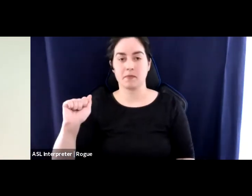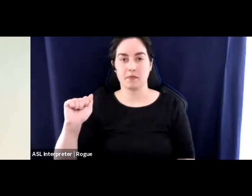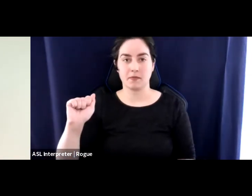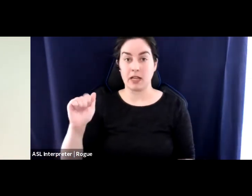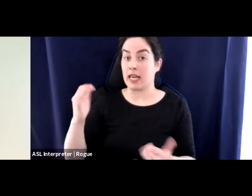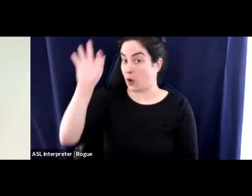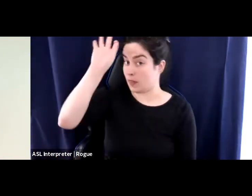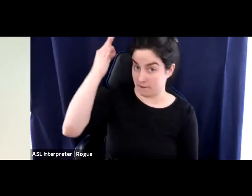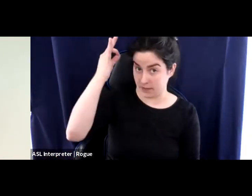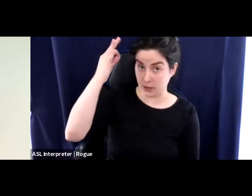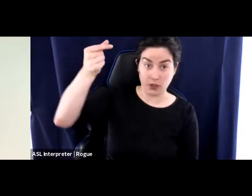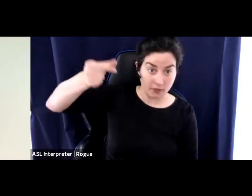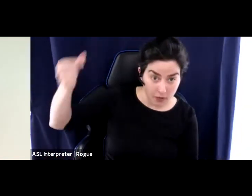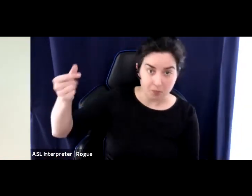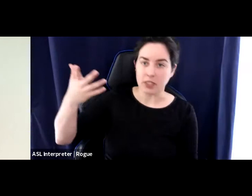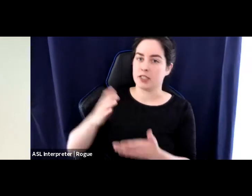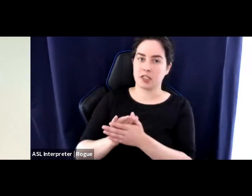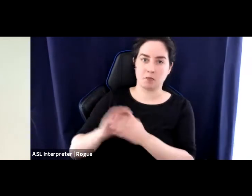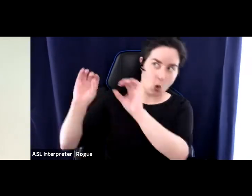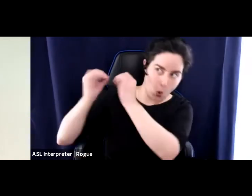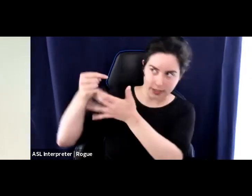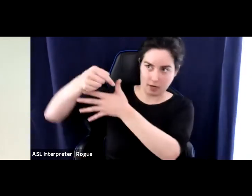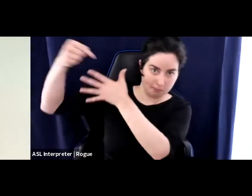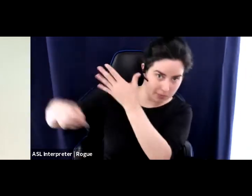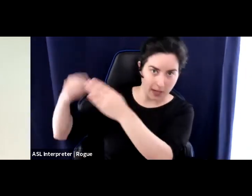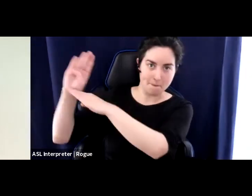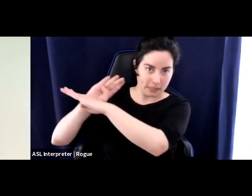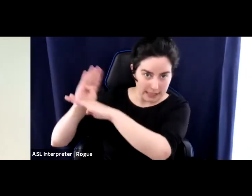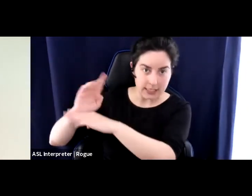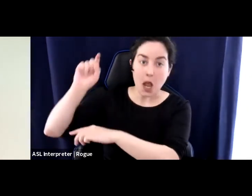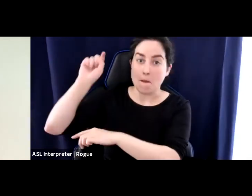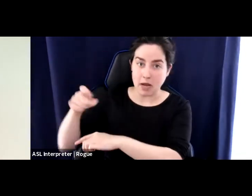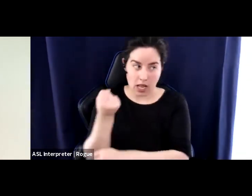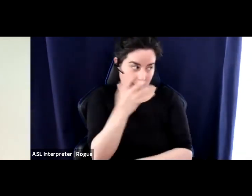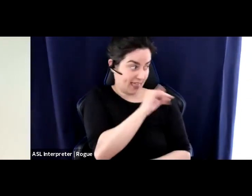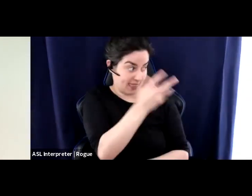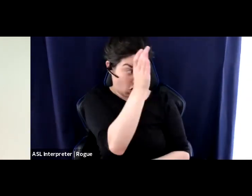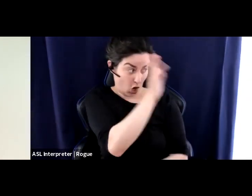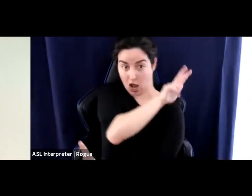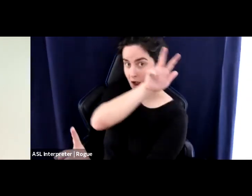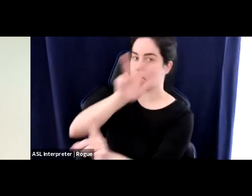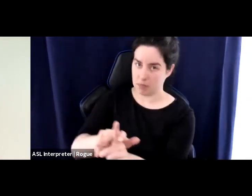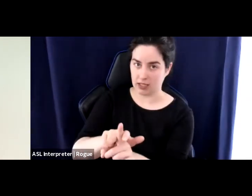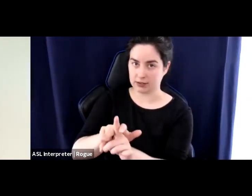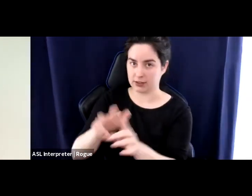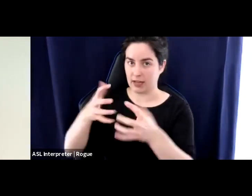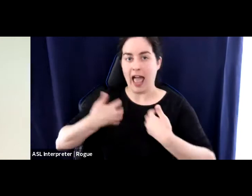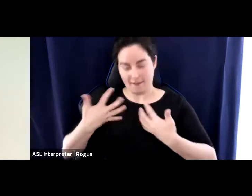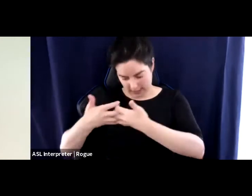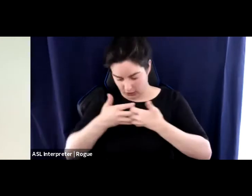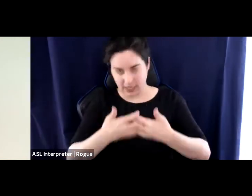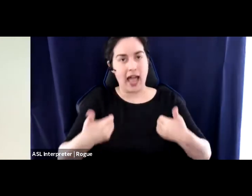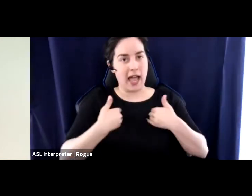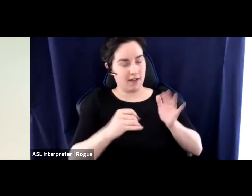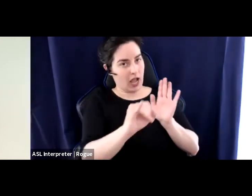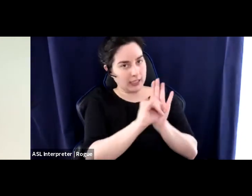businesses, and organizations must consider and operationalize this principle around intersectional discrimination when